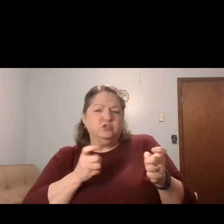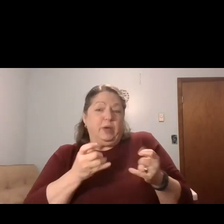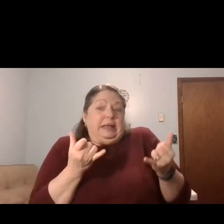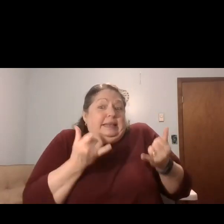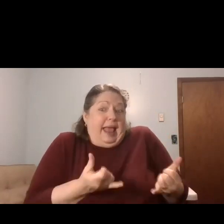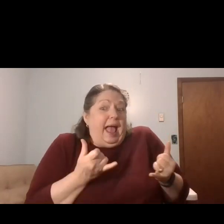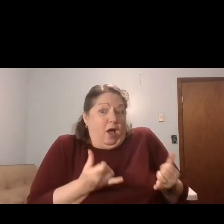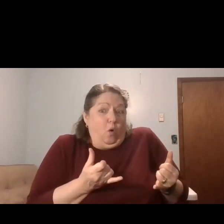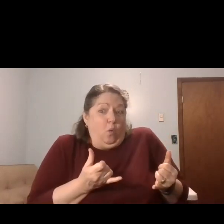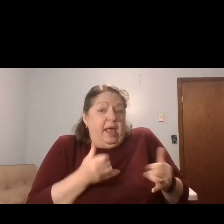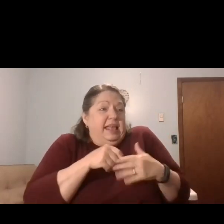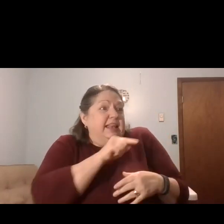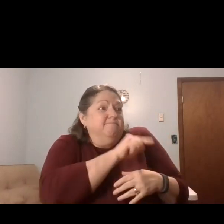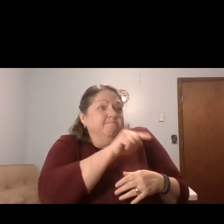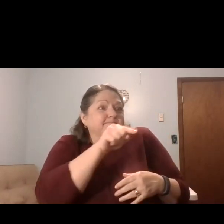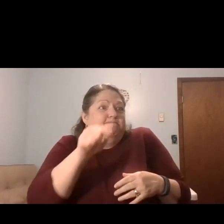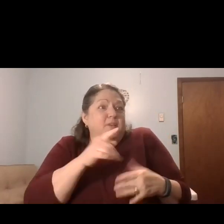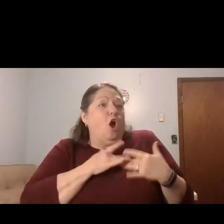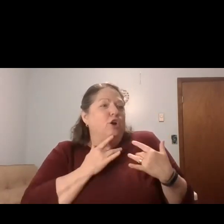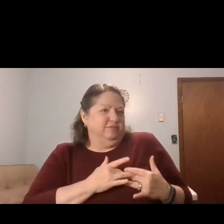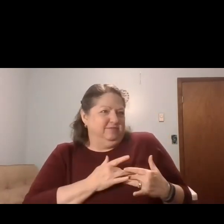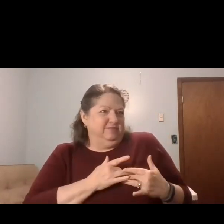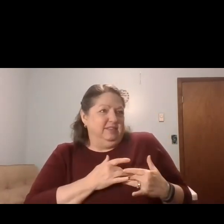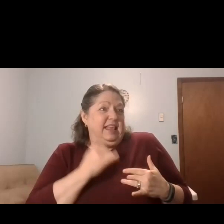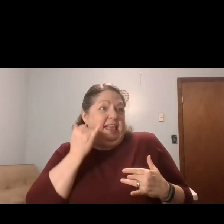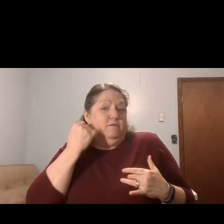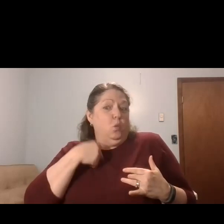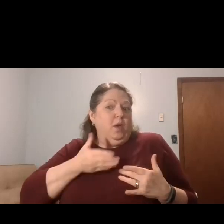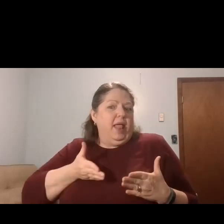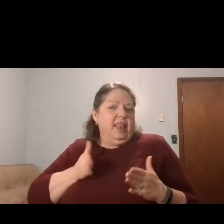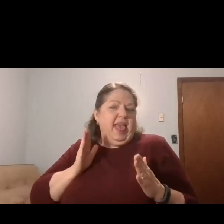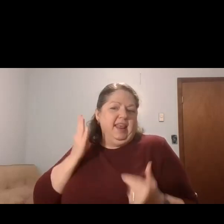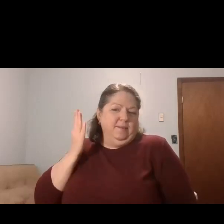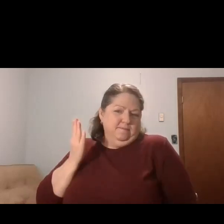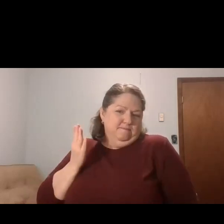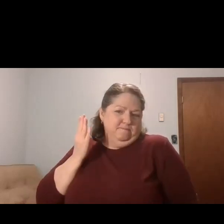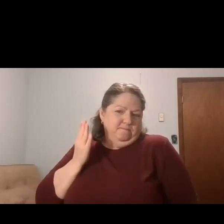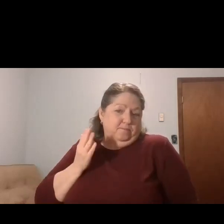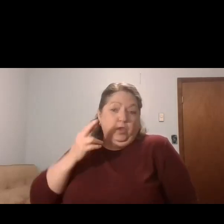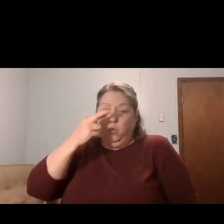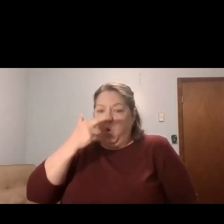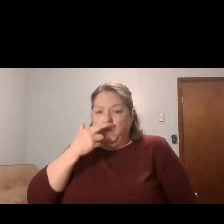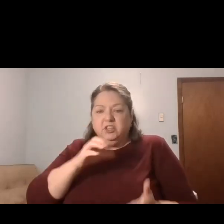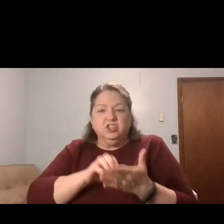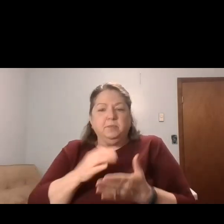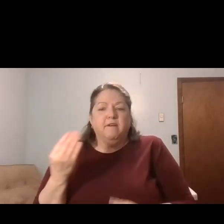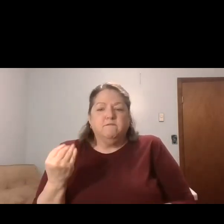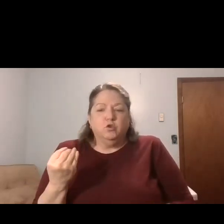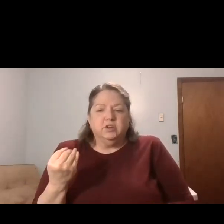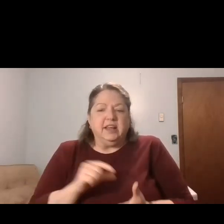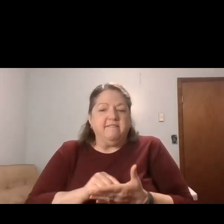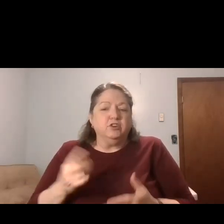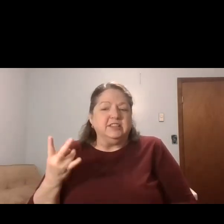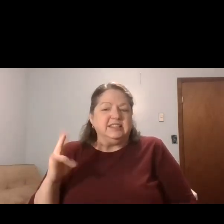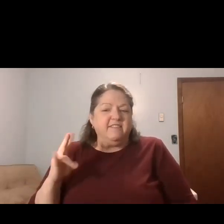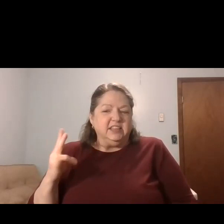his followers if we let him. So in Romans 14, 17, Paul says that the kingdom of